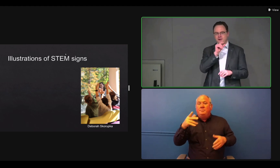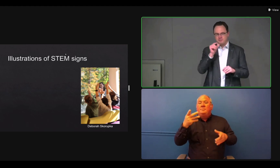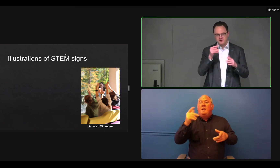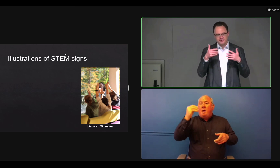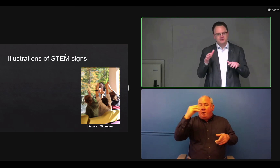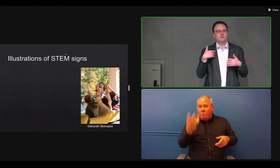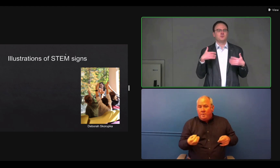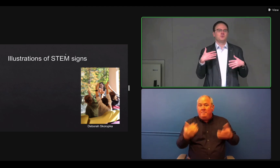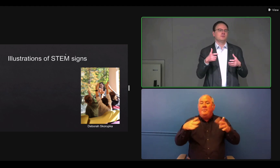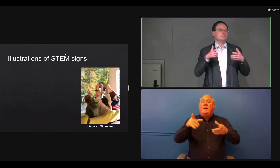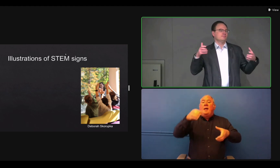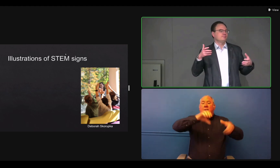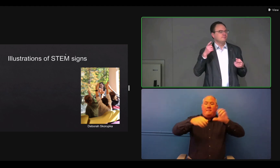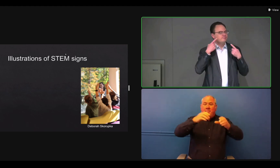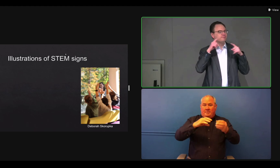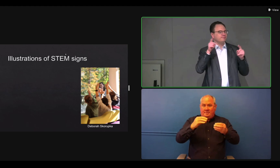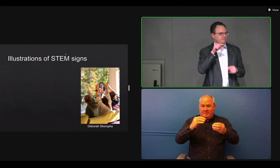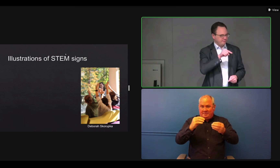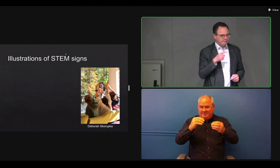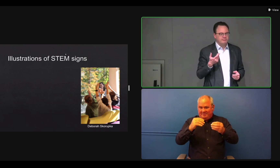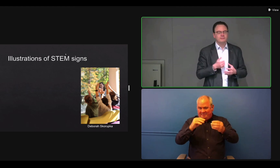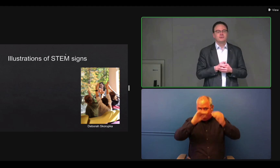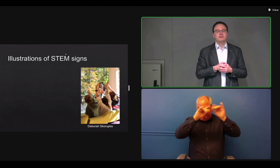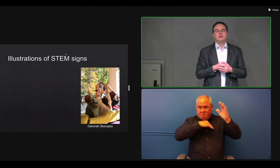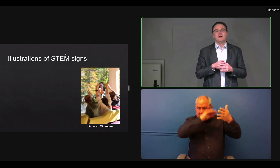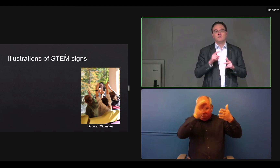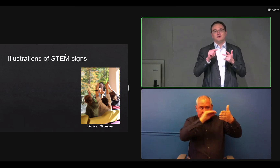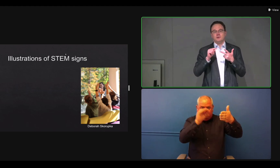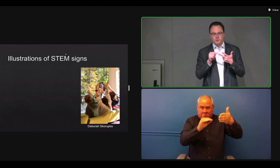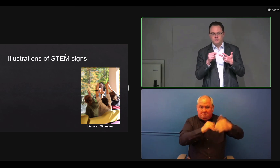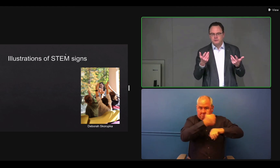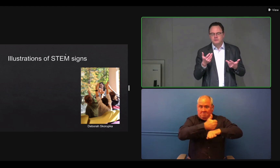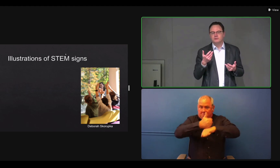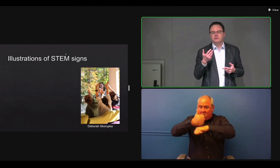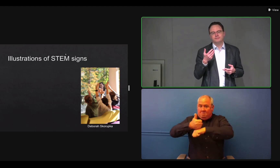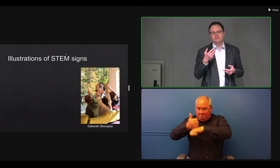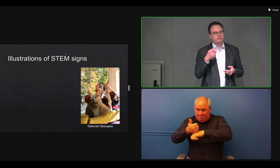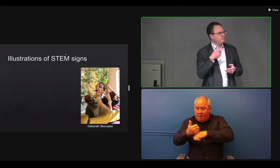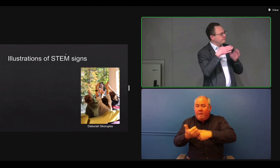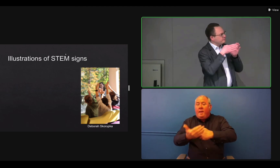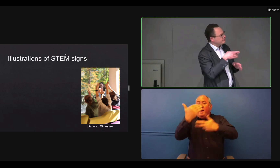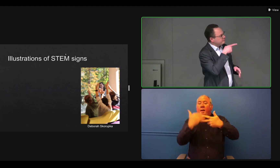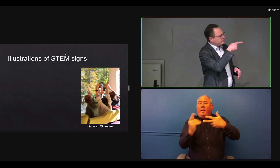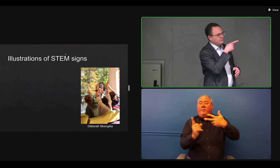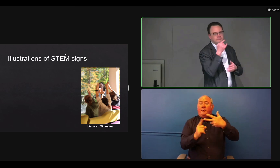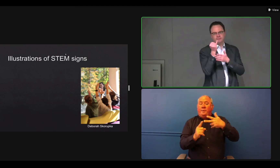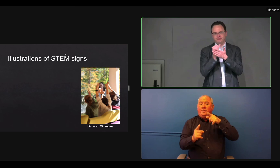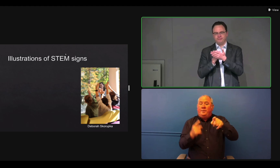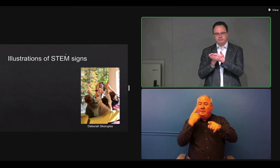So at the workshop that I mentioned, we went through the Greek letters and also the elements.